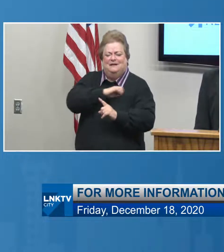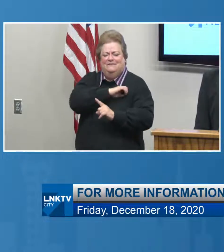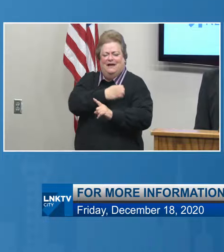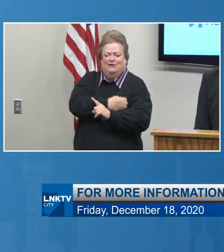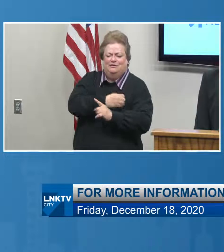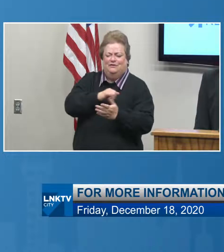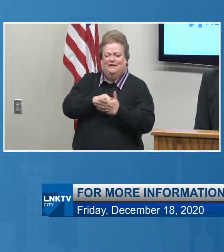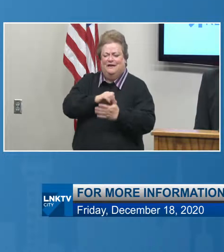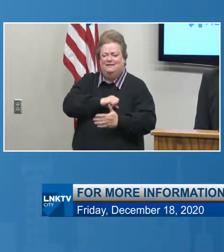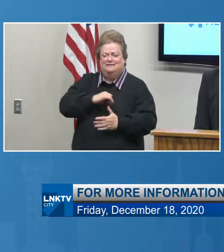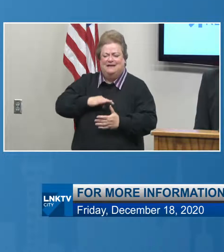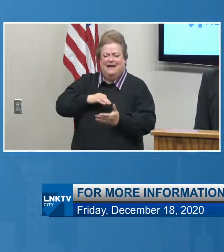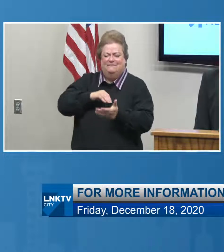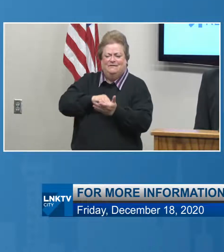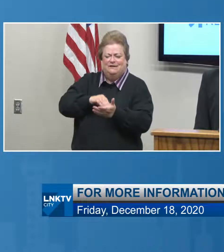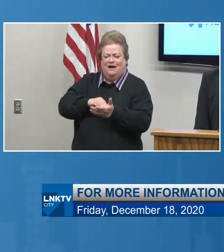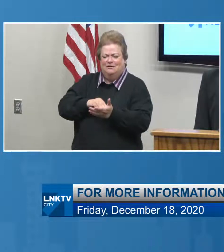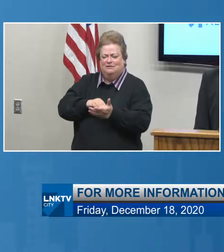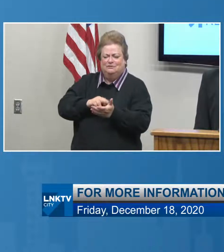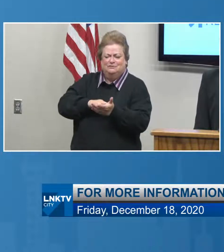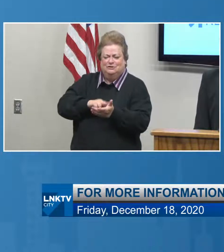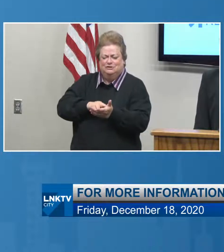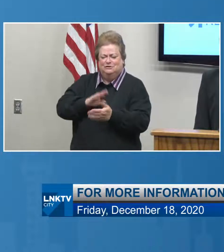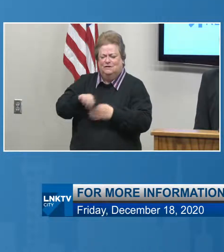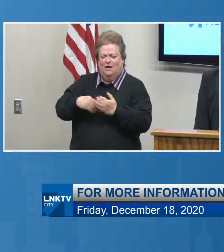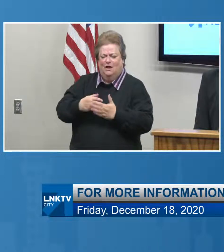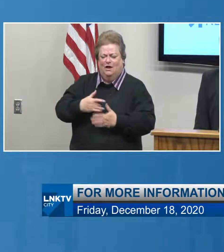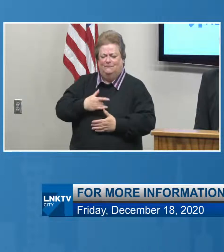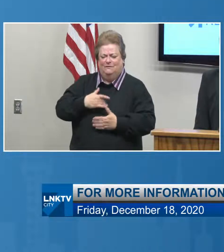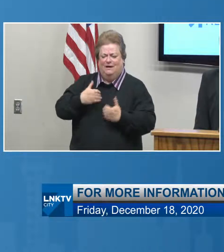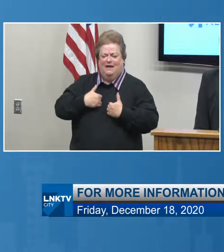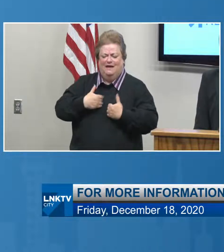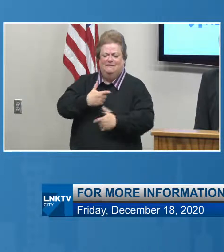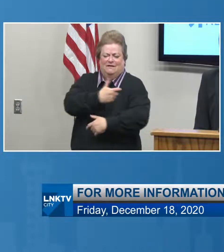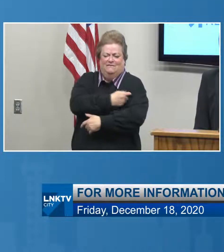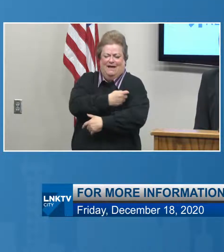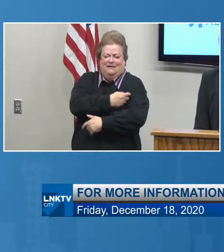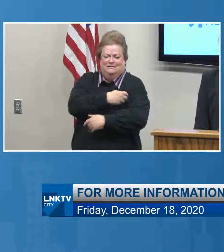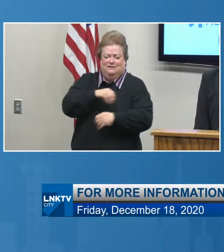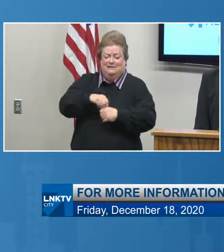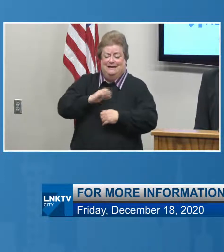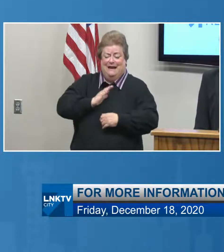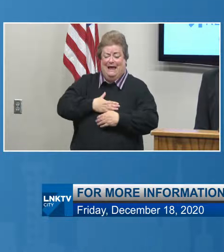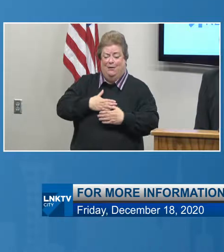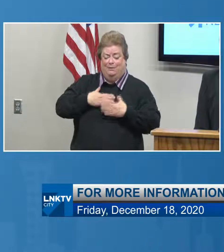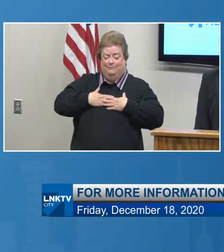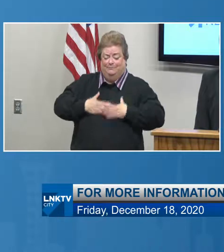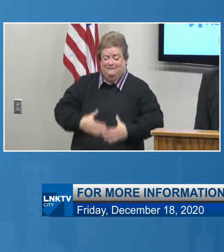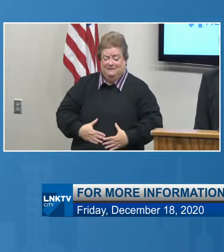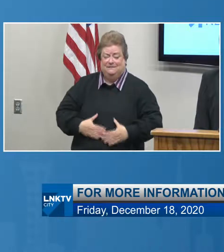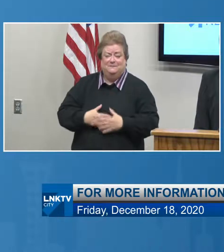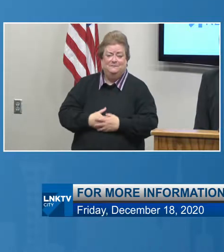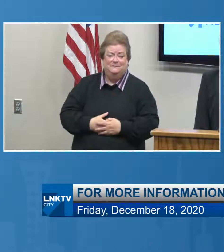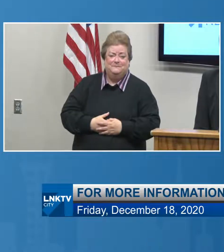staff and physicians alike, of having the vaccine now in our systems.